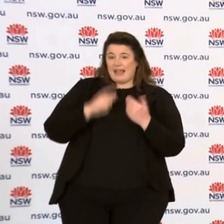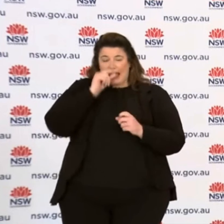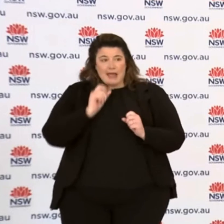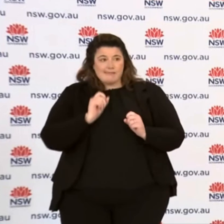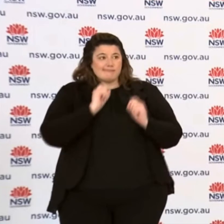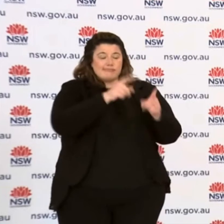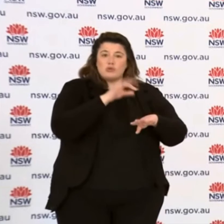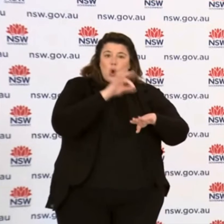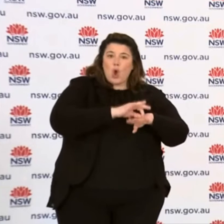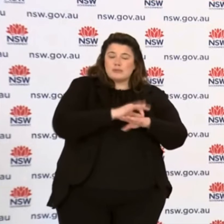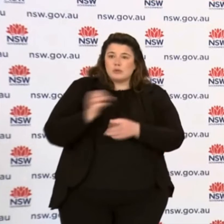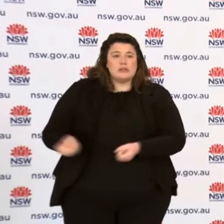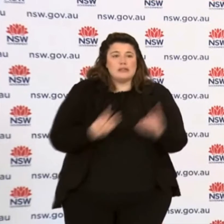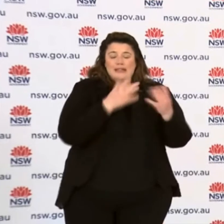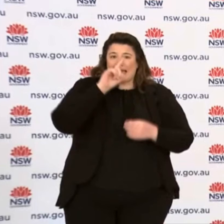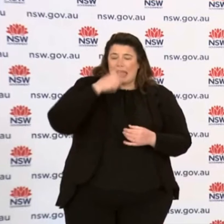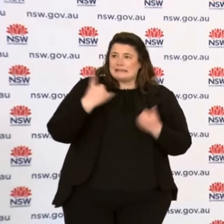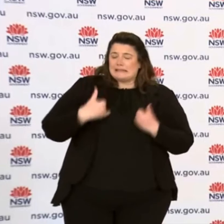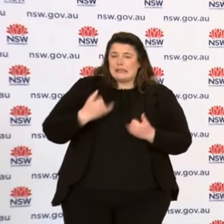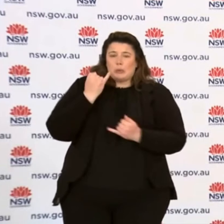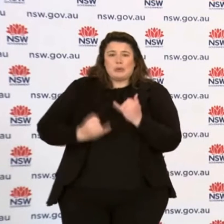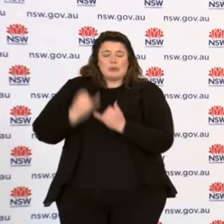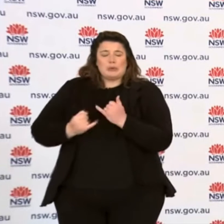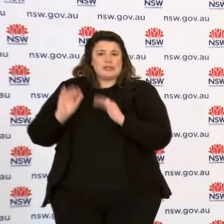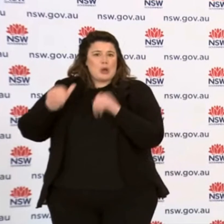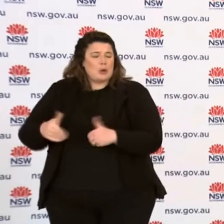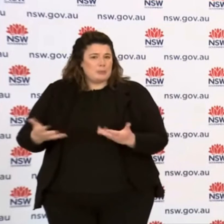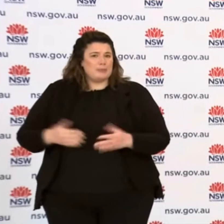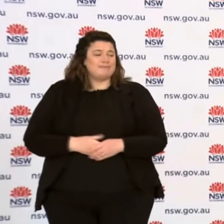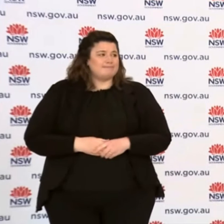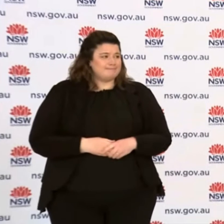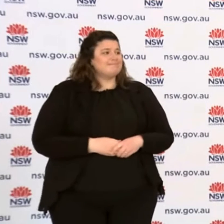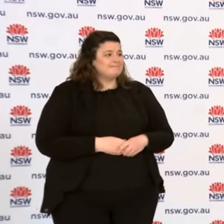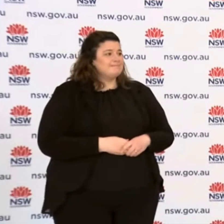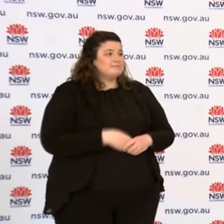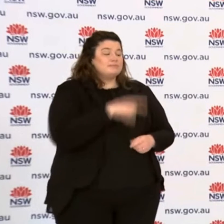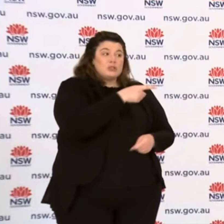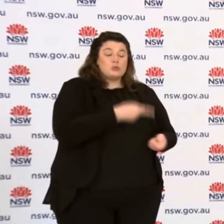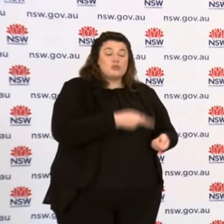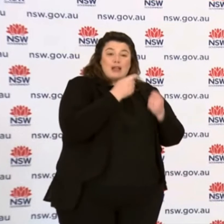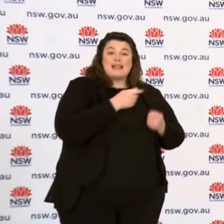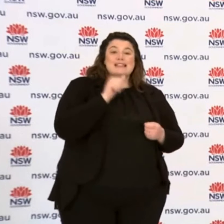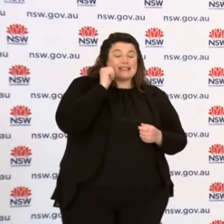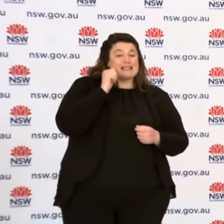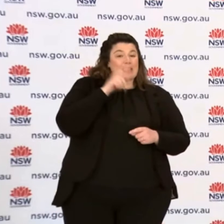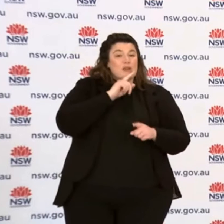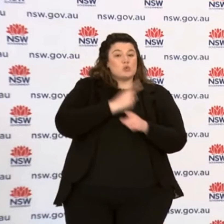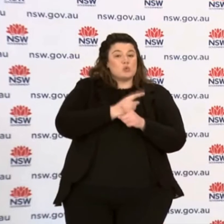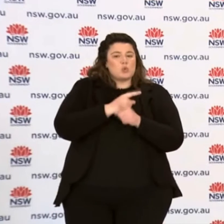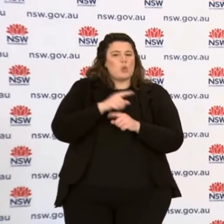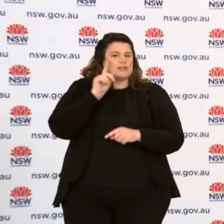go to hospital. Is that the case, and if not, why? That was raised yesterday in the press conference, and it was addressed yesterday by Dr